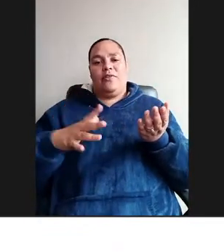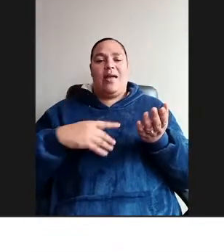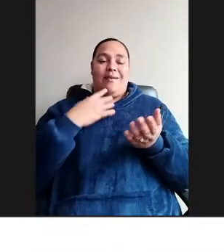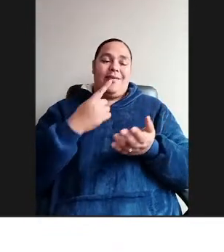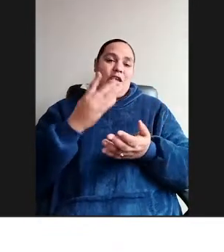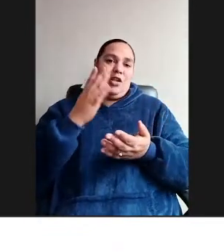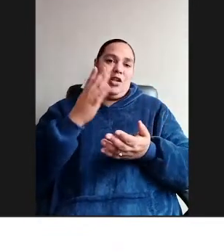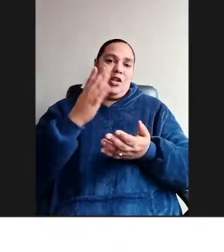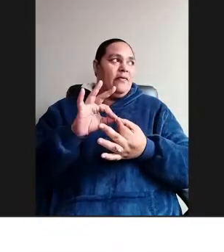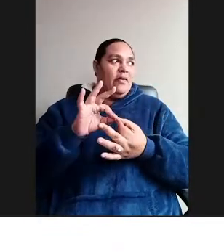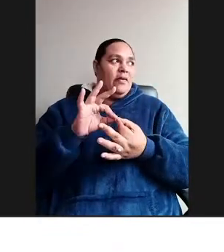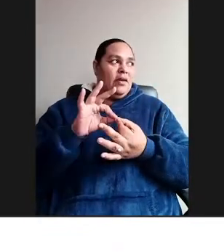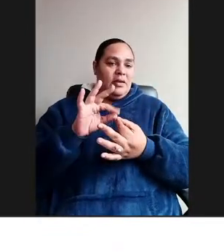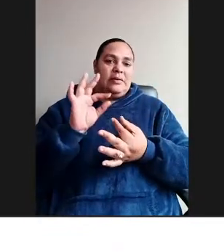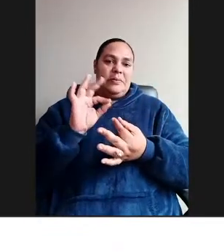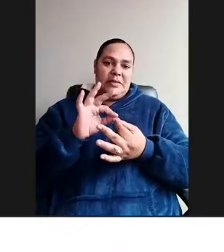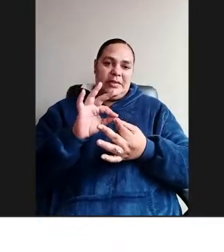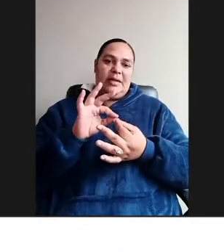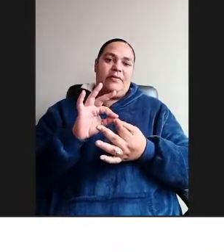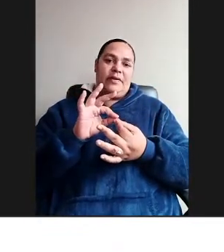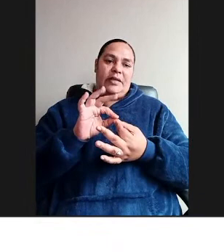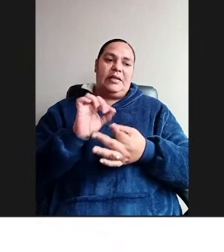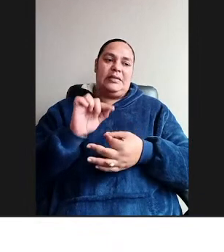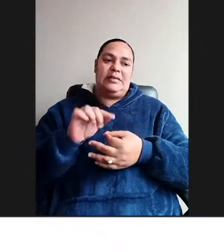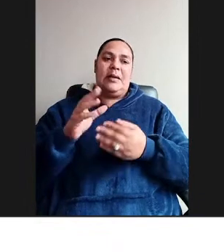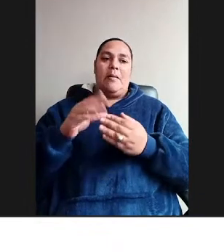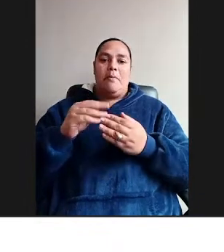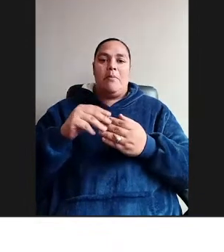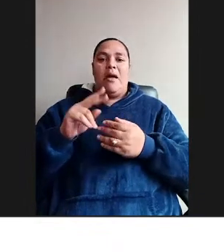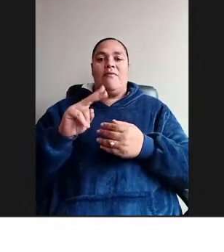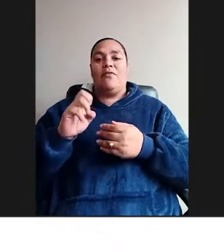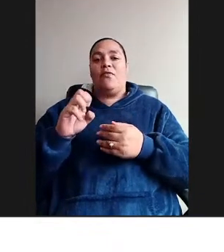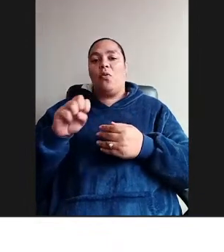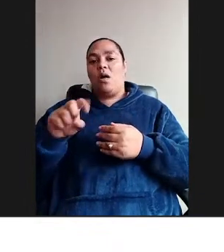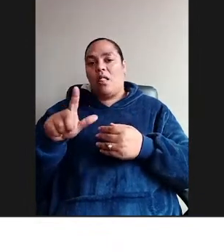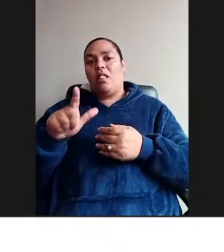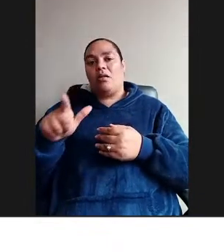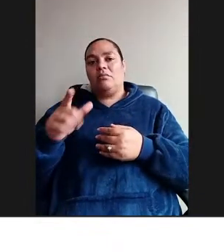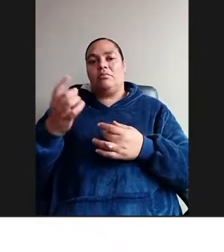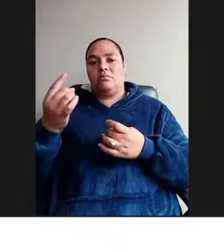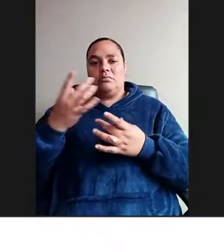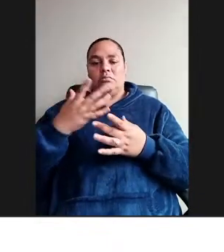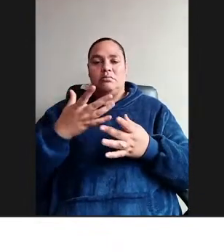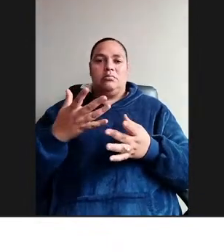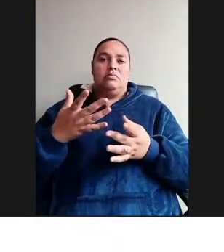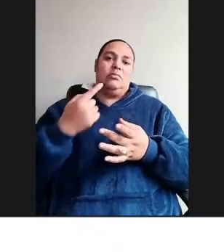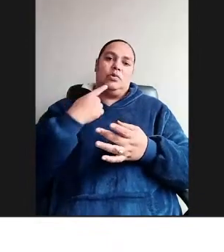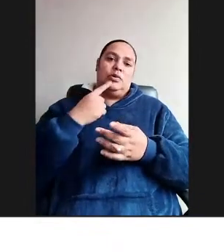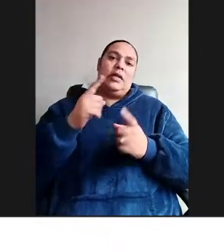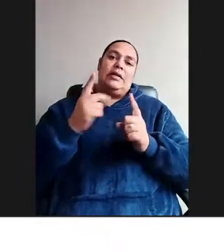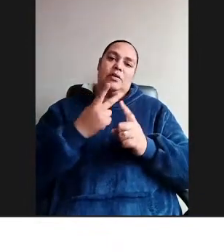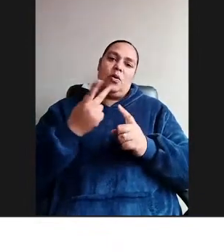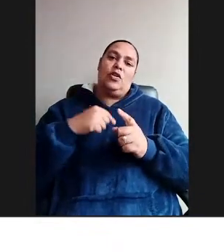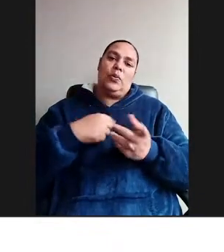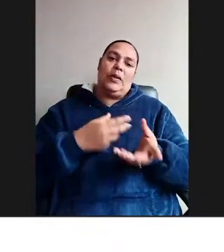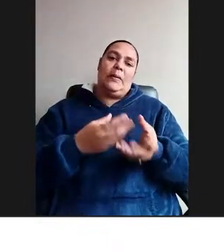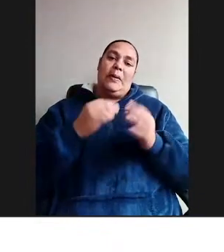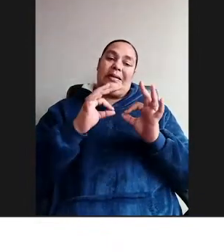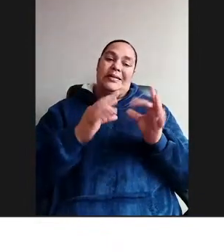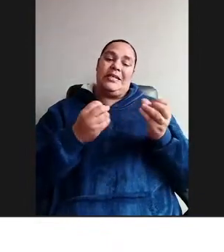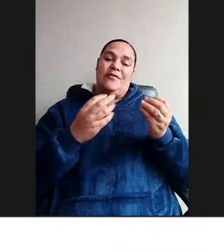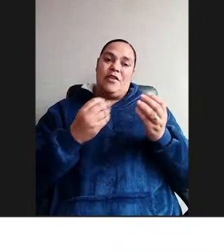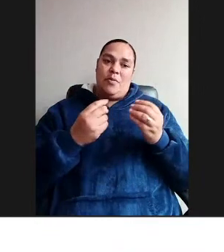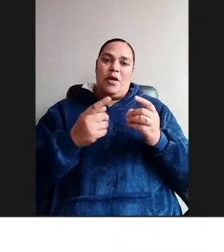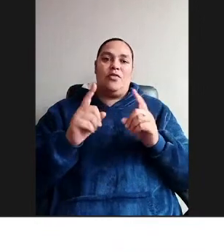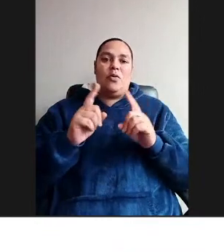specifically, Michael, Member Windvogel came forward to me as well indicating, and we've received this information also